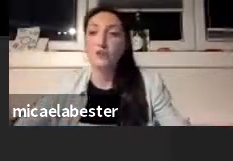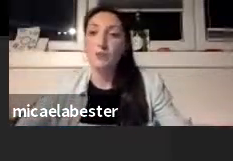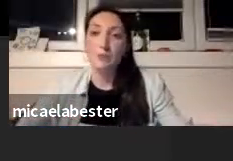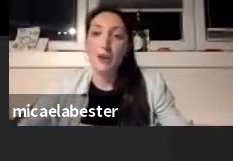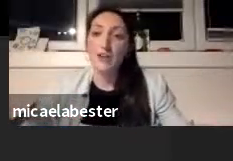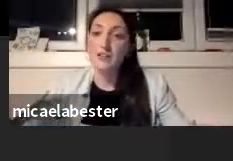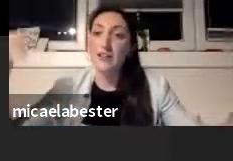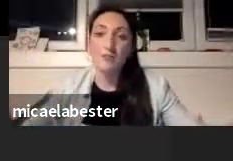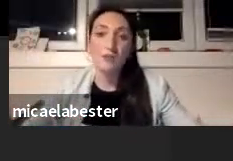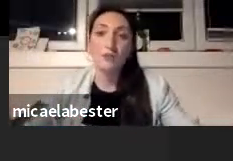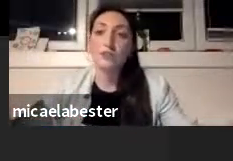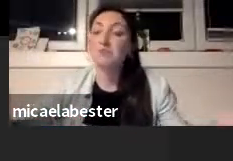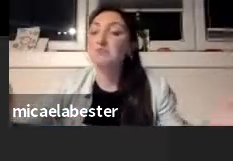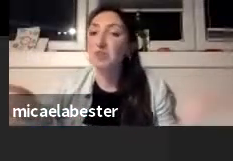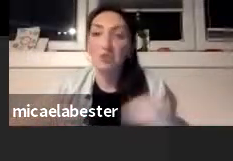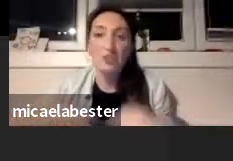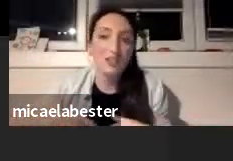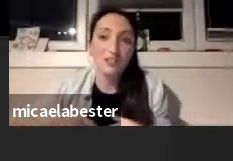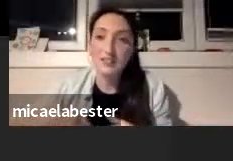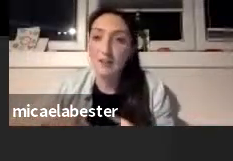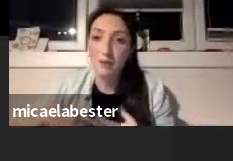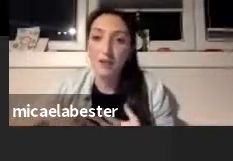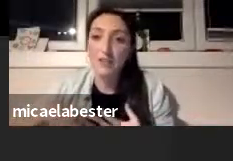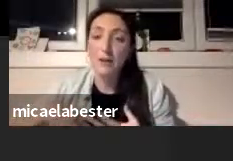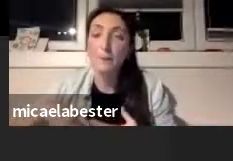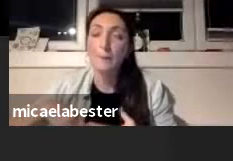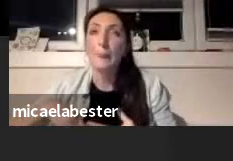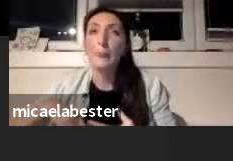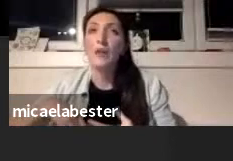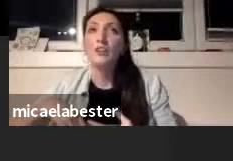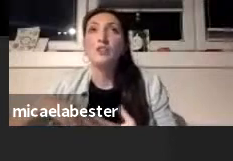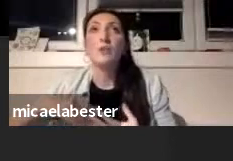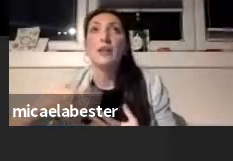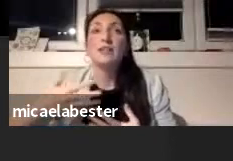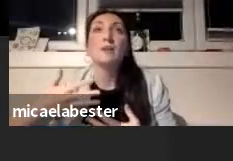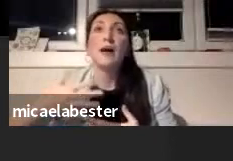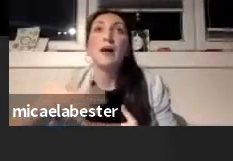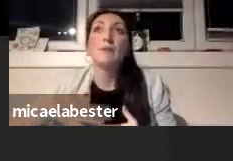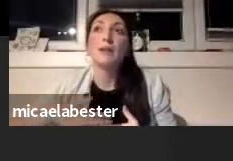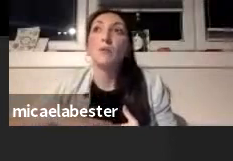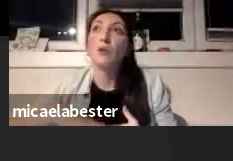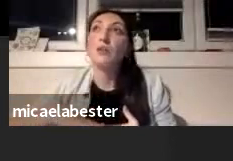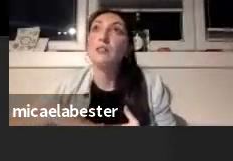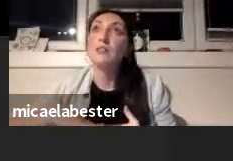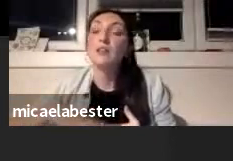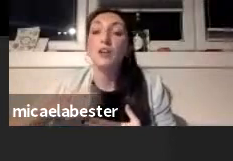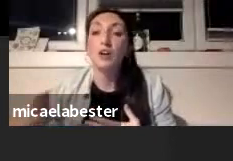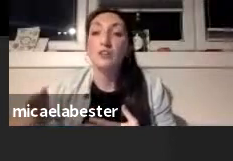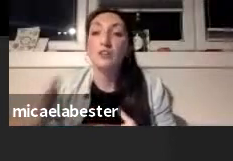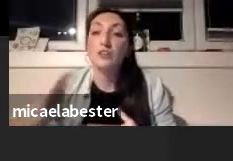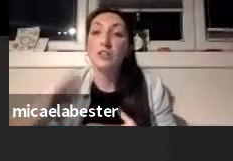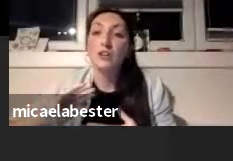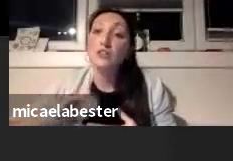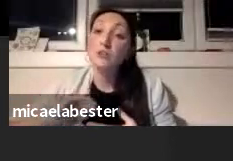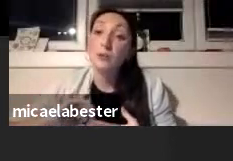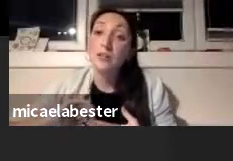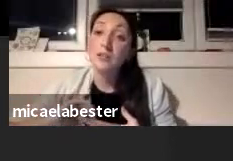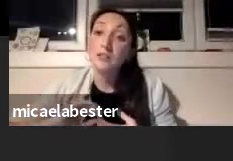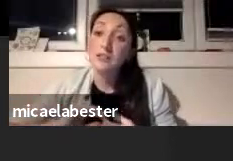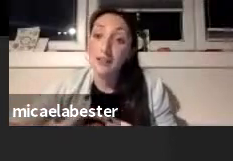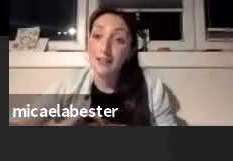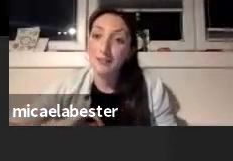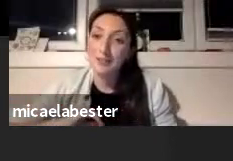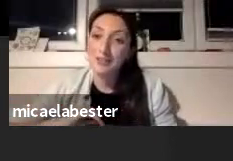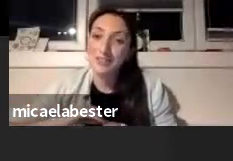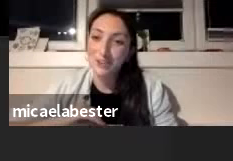the girls from St. Mary's left school, couldn't understand one another. So what ended up happening was the girls learned the